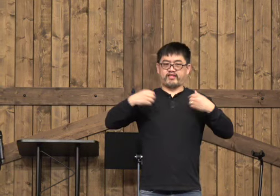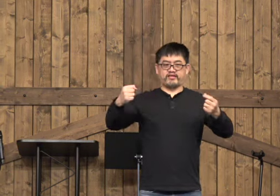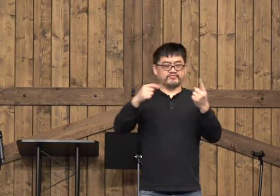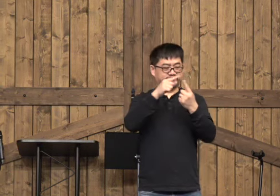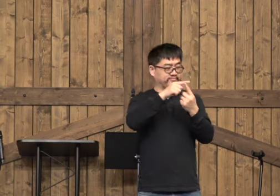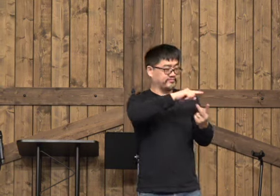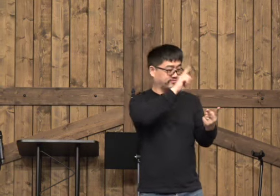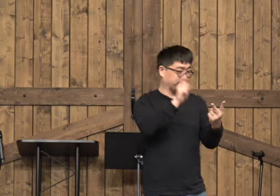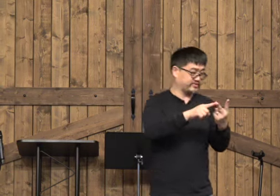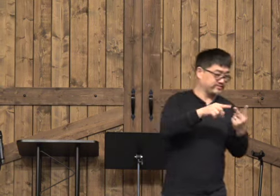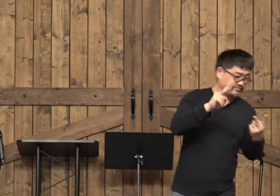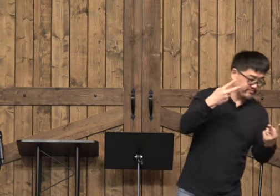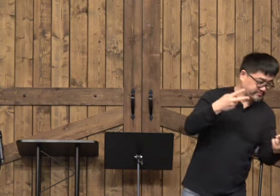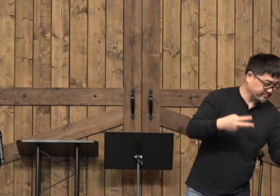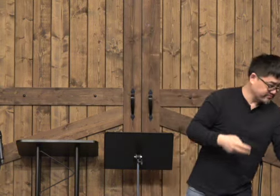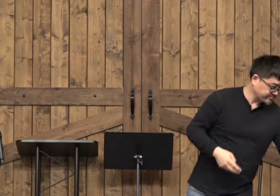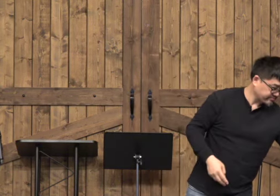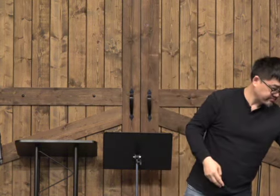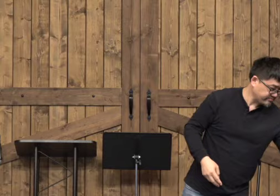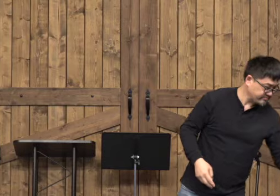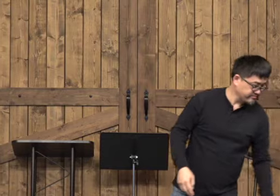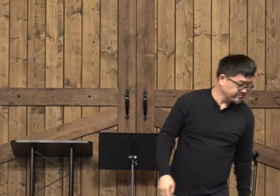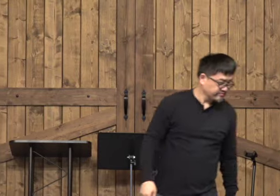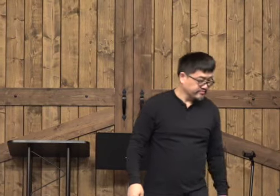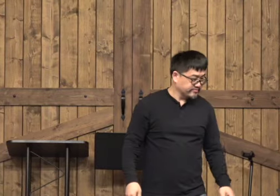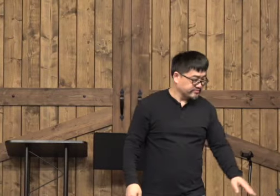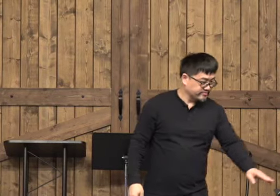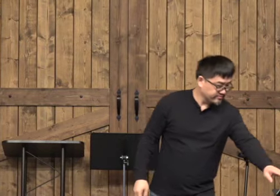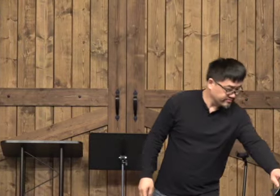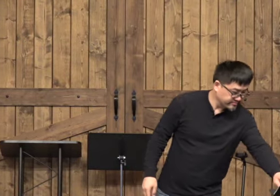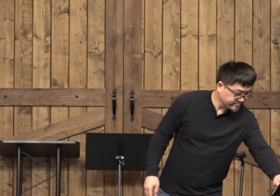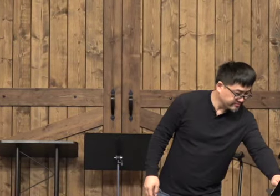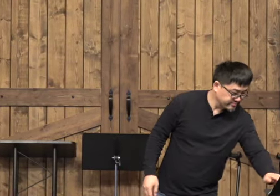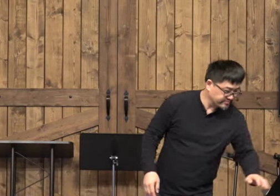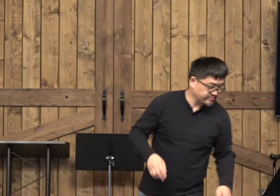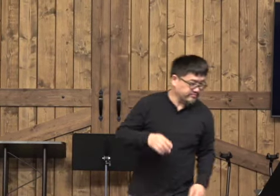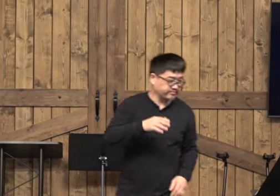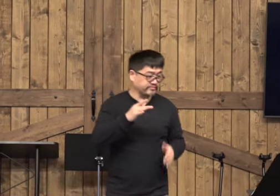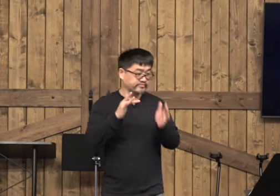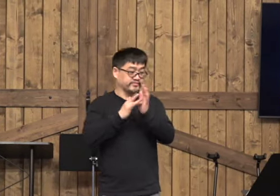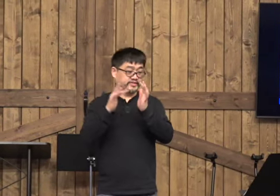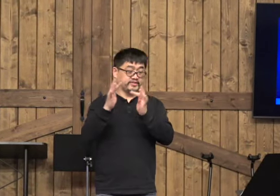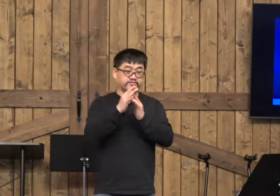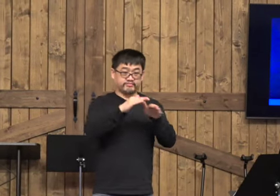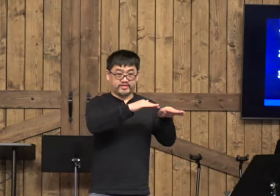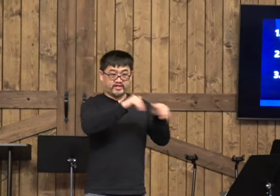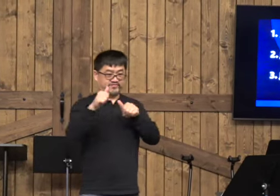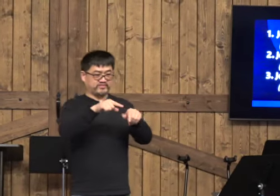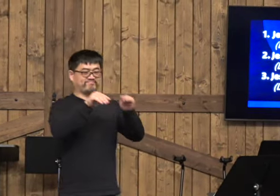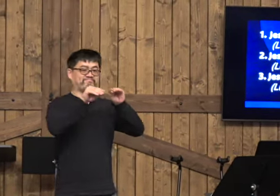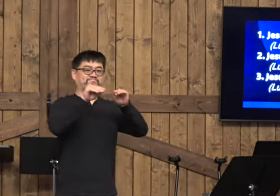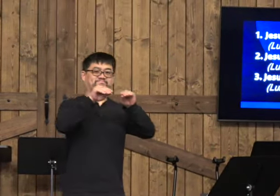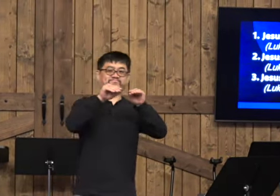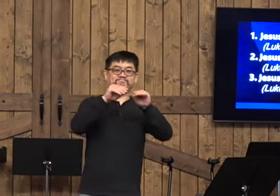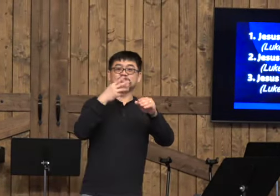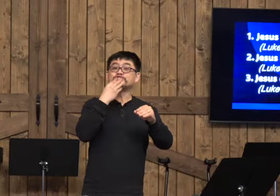So Jesus had the authority to cast out demons. And want to And didn't to So